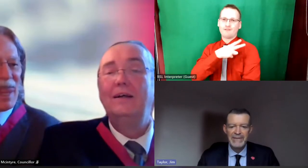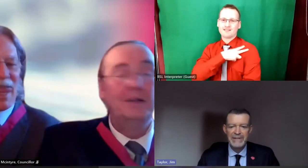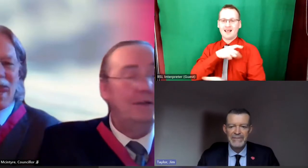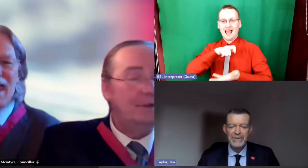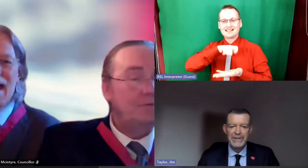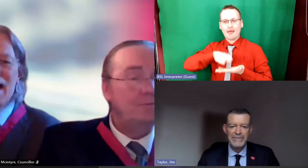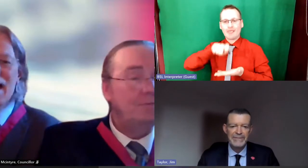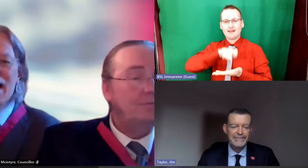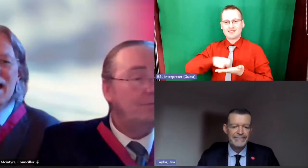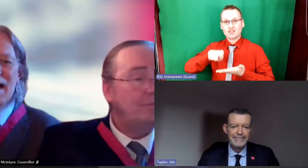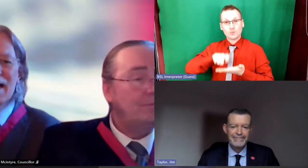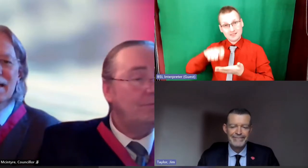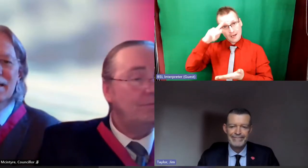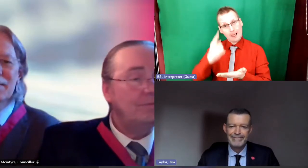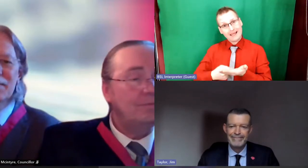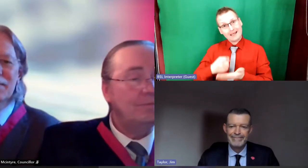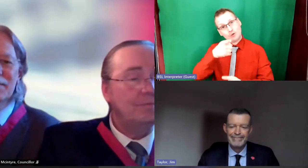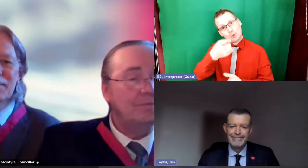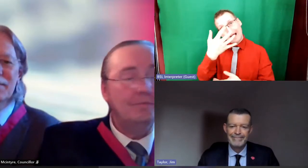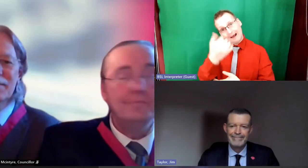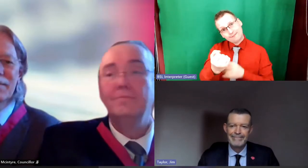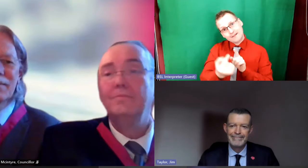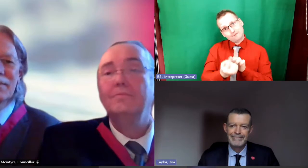which I believe is in front of you.